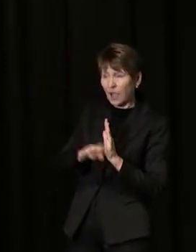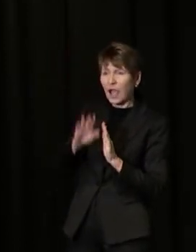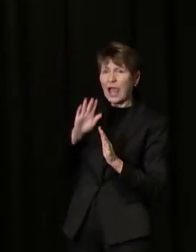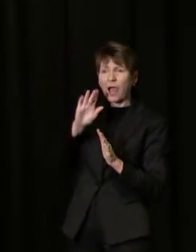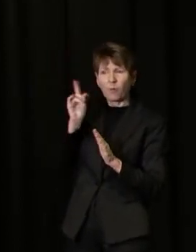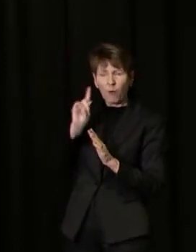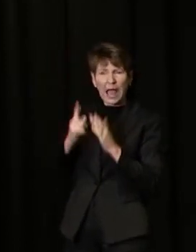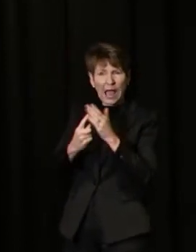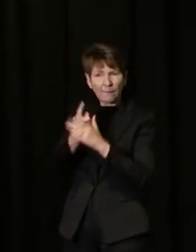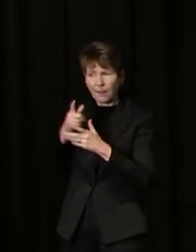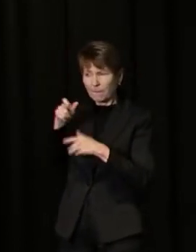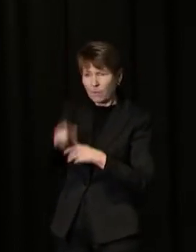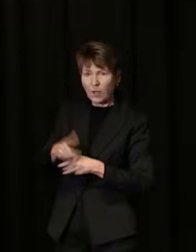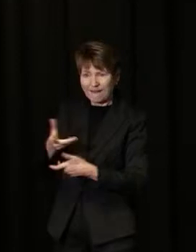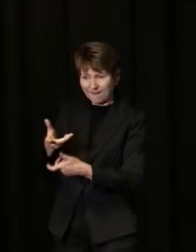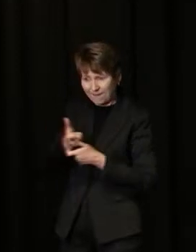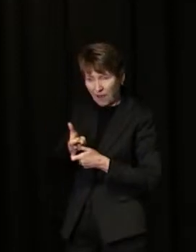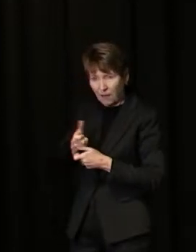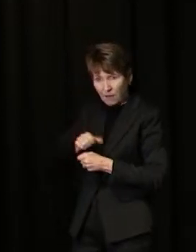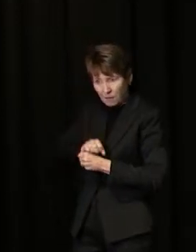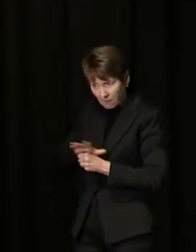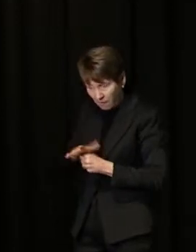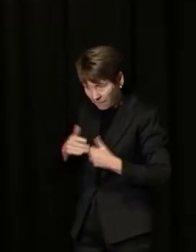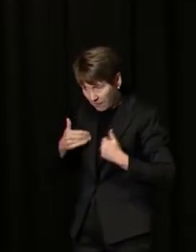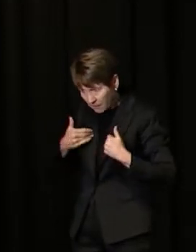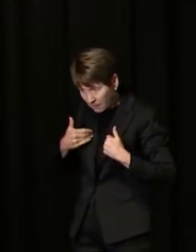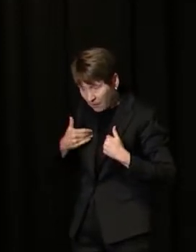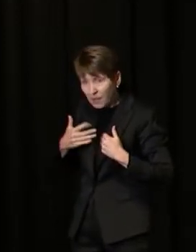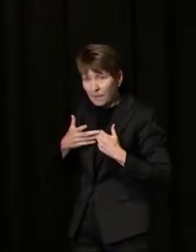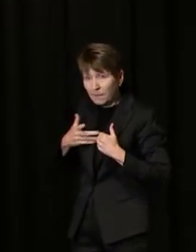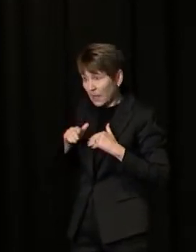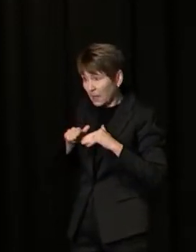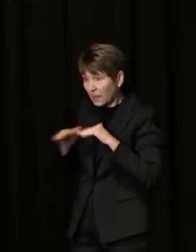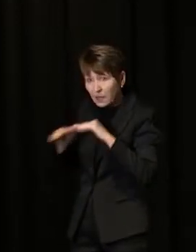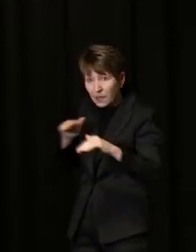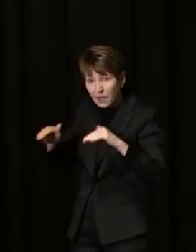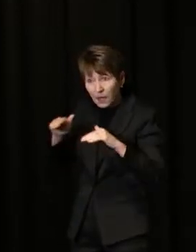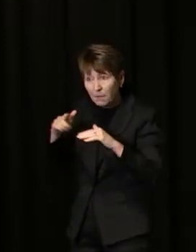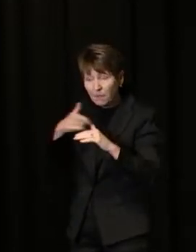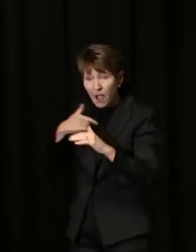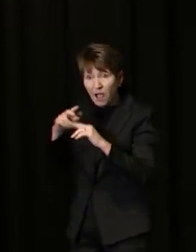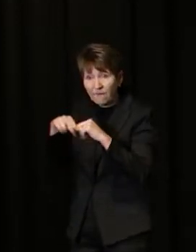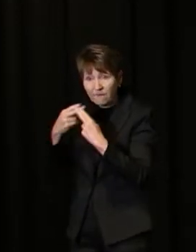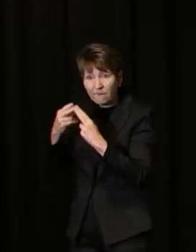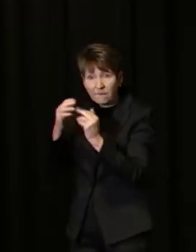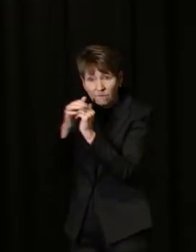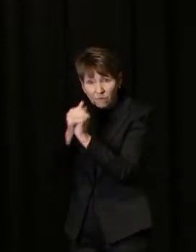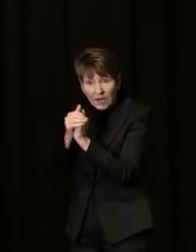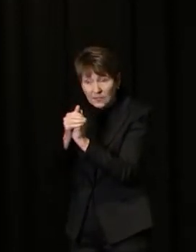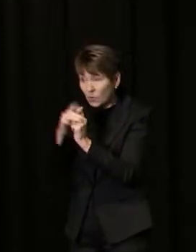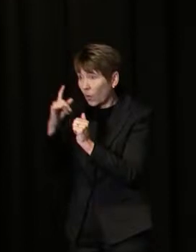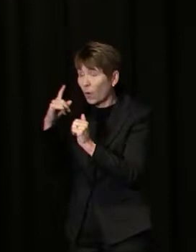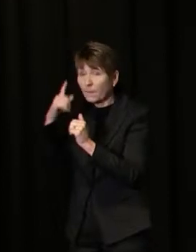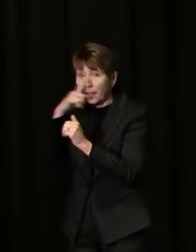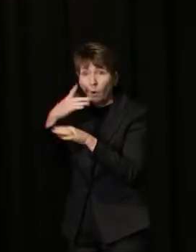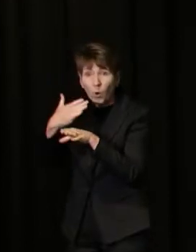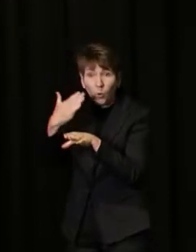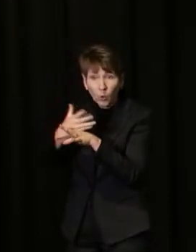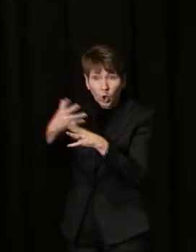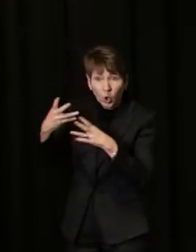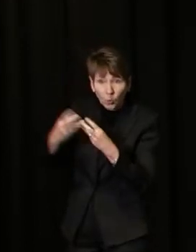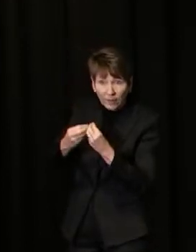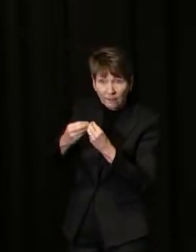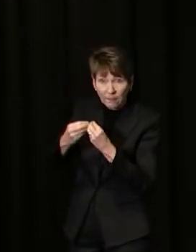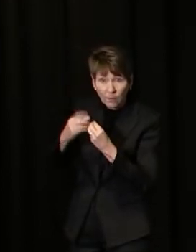Well, as the Premier's indicated, there will always be some role for public health oversight in these matters. As the